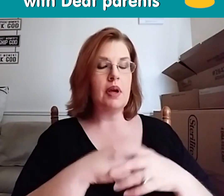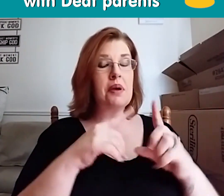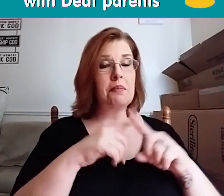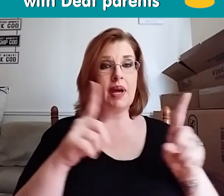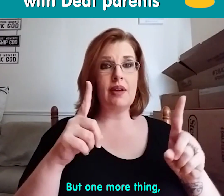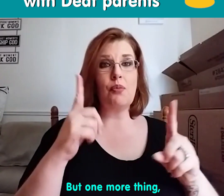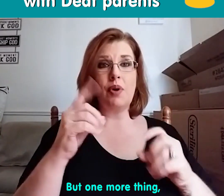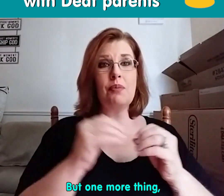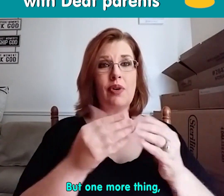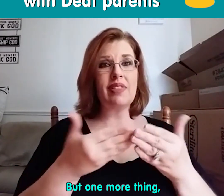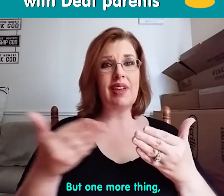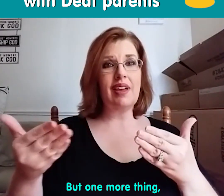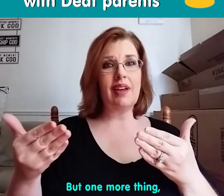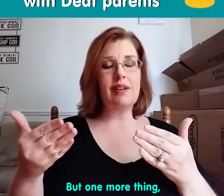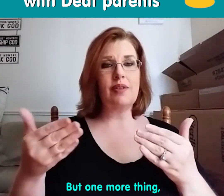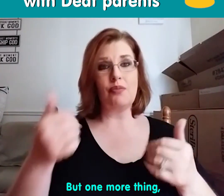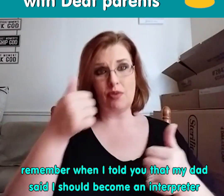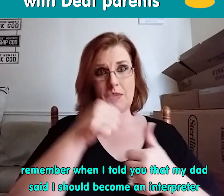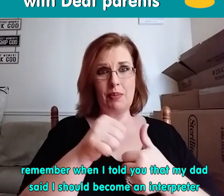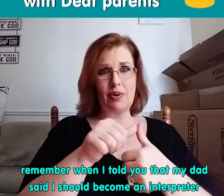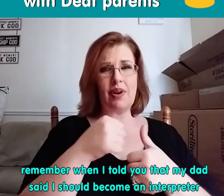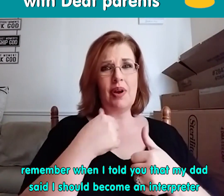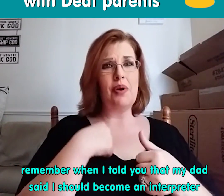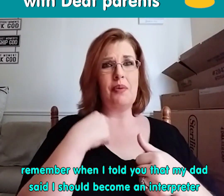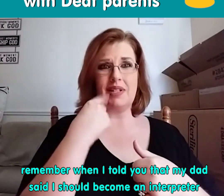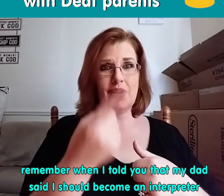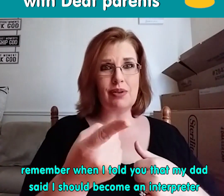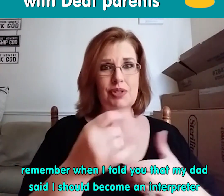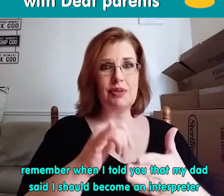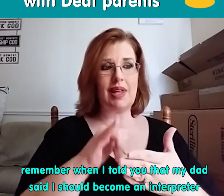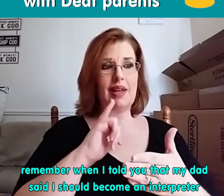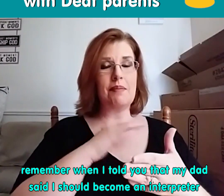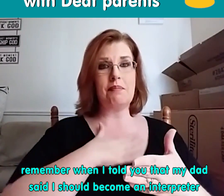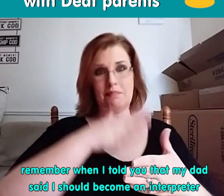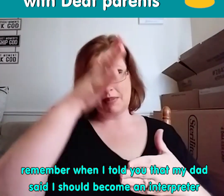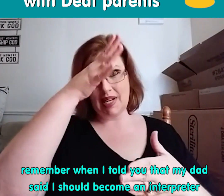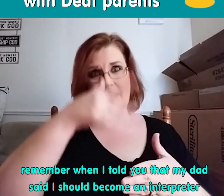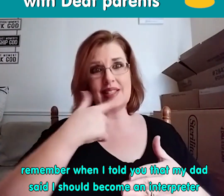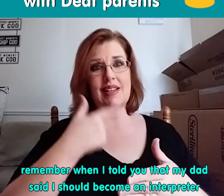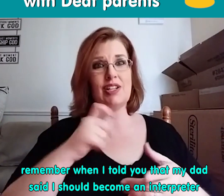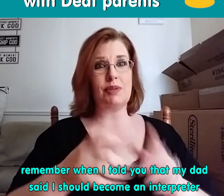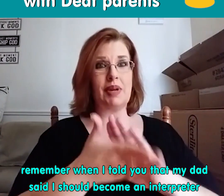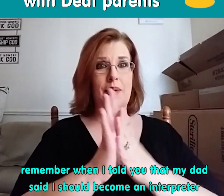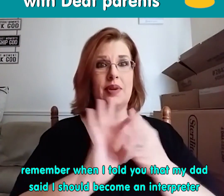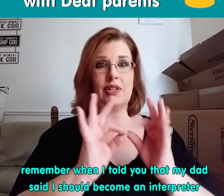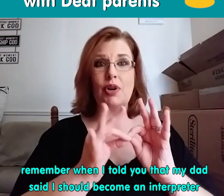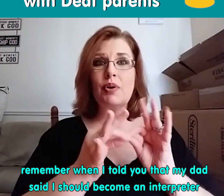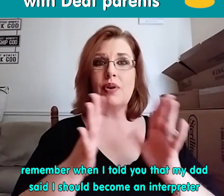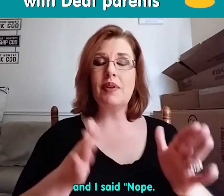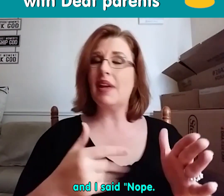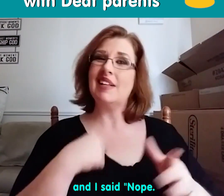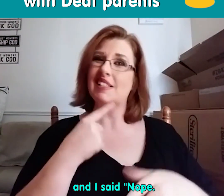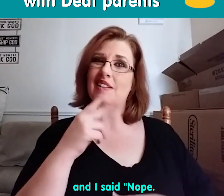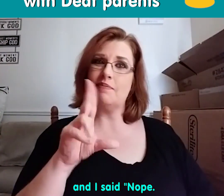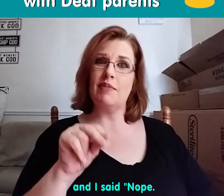And one thing that I love so much is music. I love to listen to music,